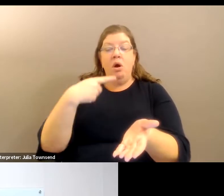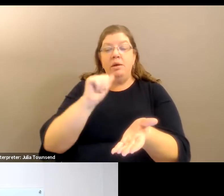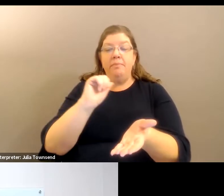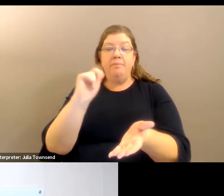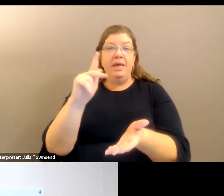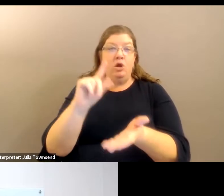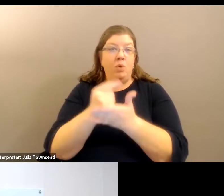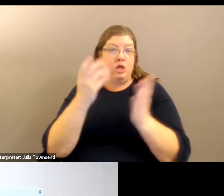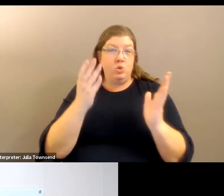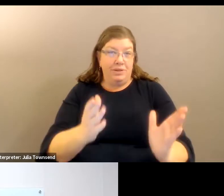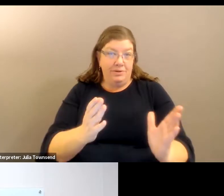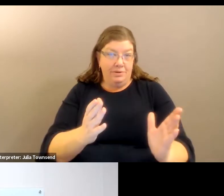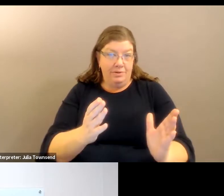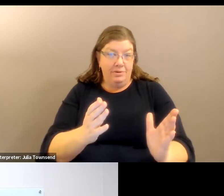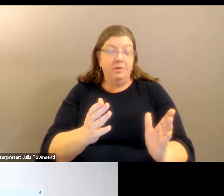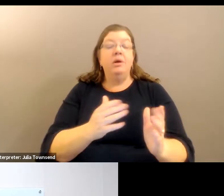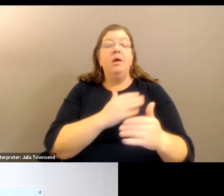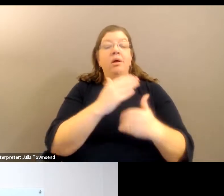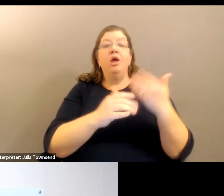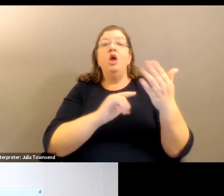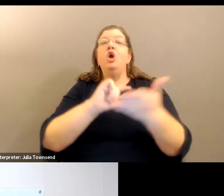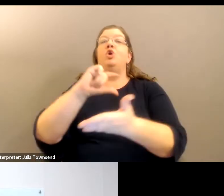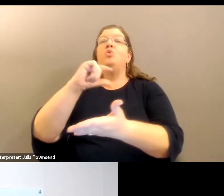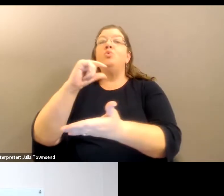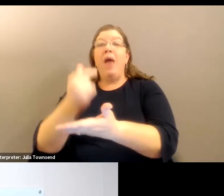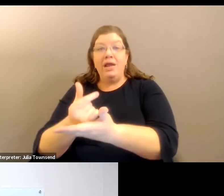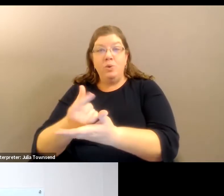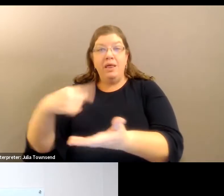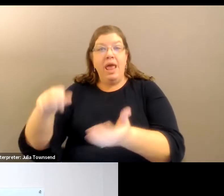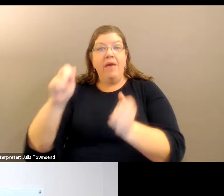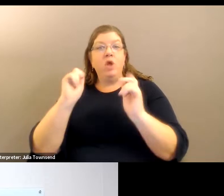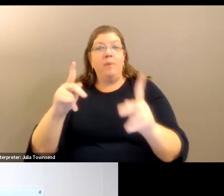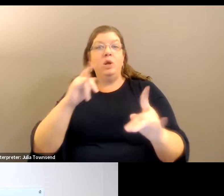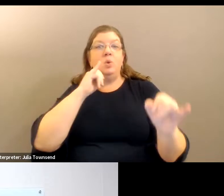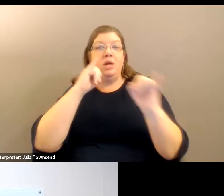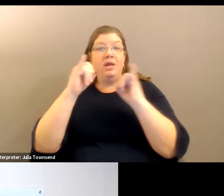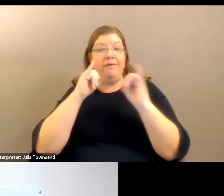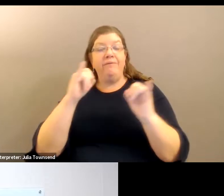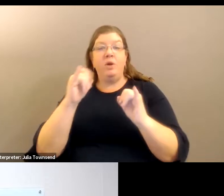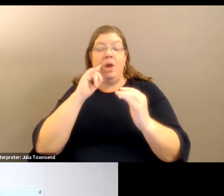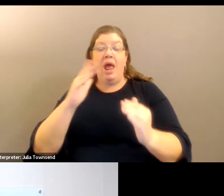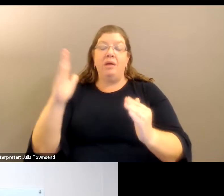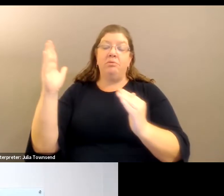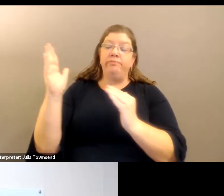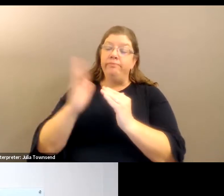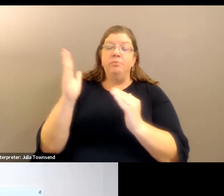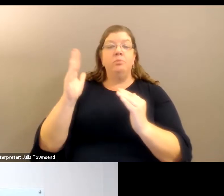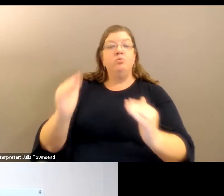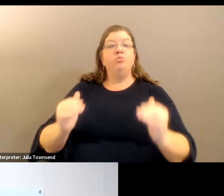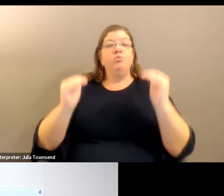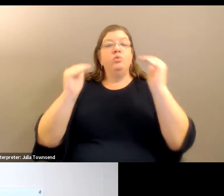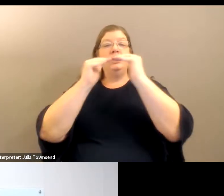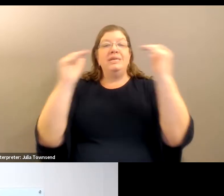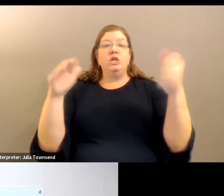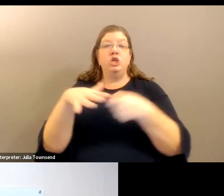graduate. And upon graduation, they will have the opportunity to interview at the very prestigious local